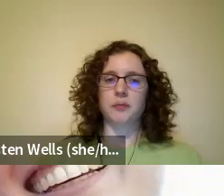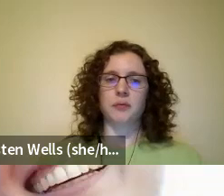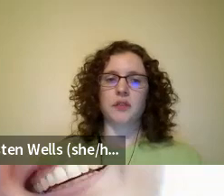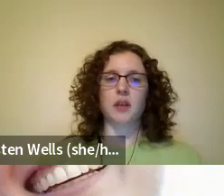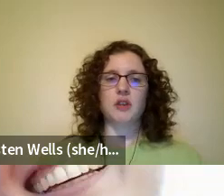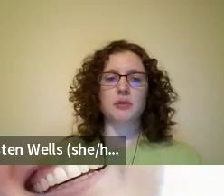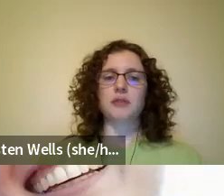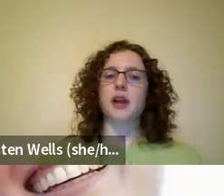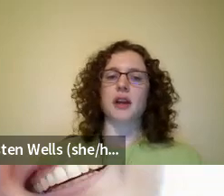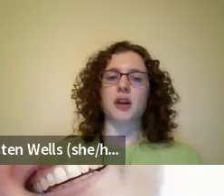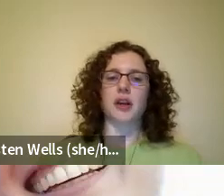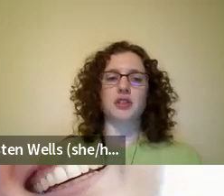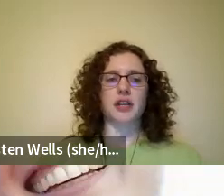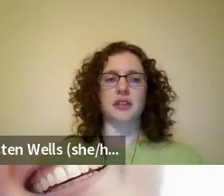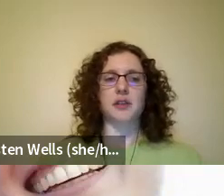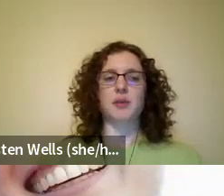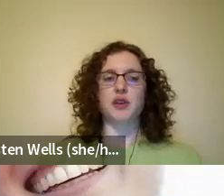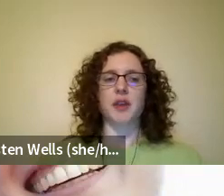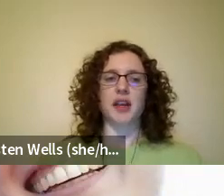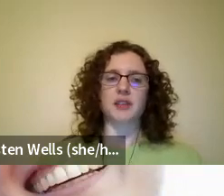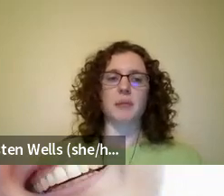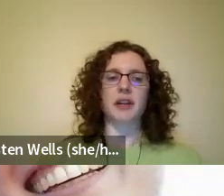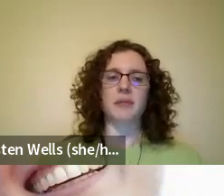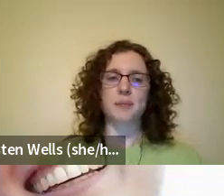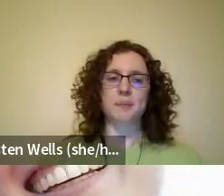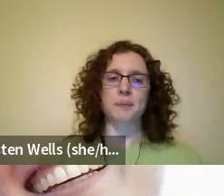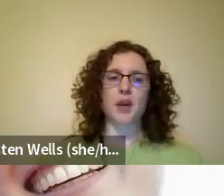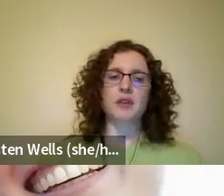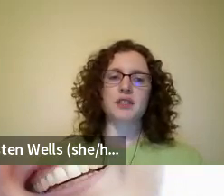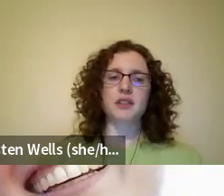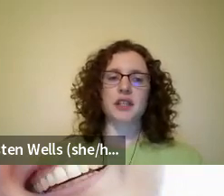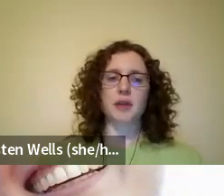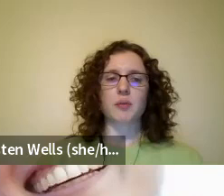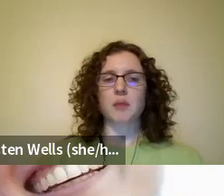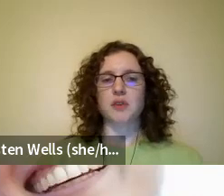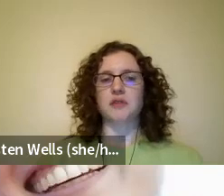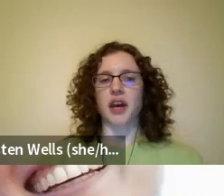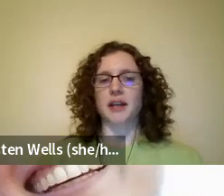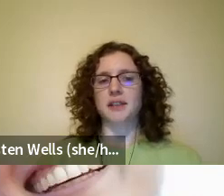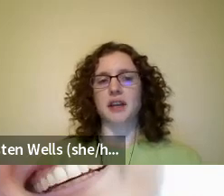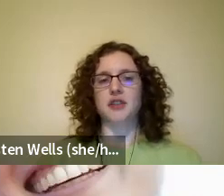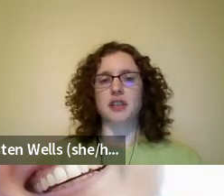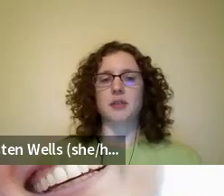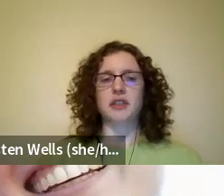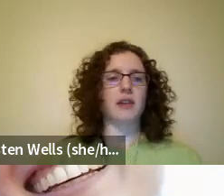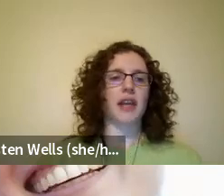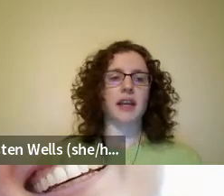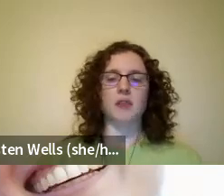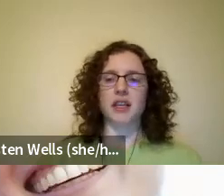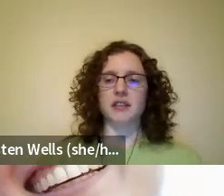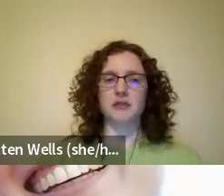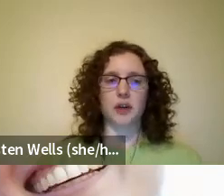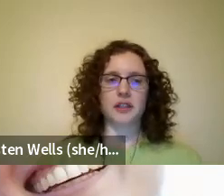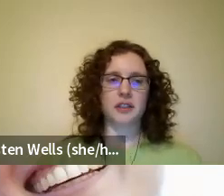group. A mutual friend encouraged Jason to approach me that summer. I was still dealing with my abusive ex, and Jason was